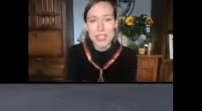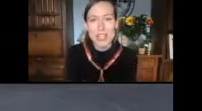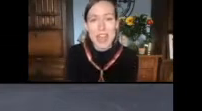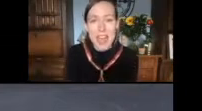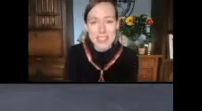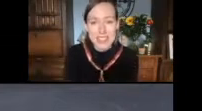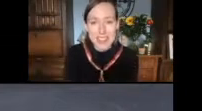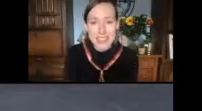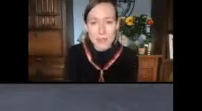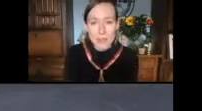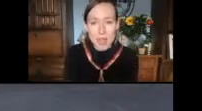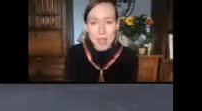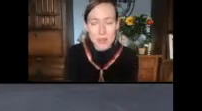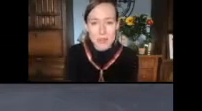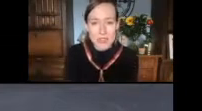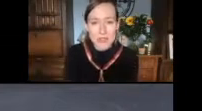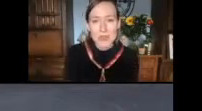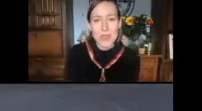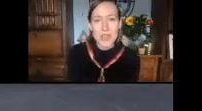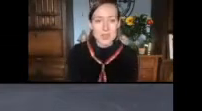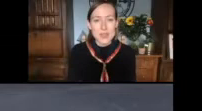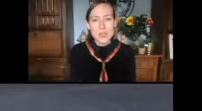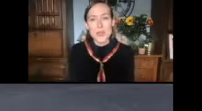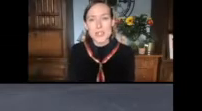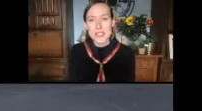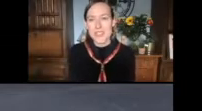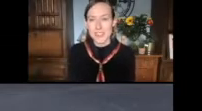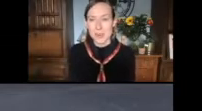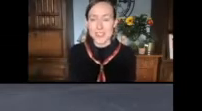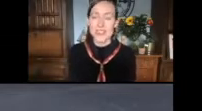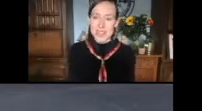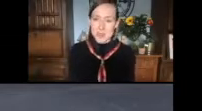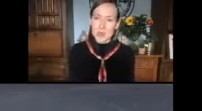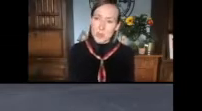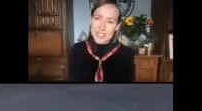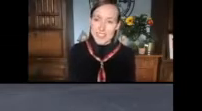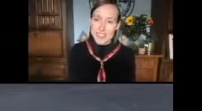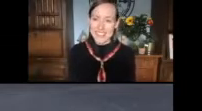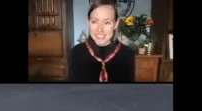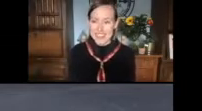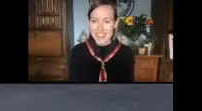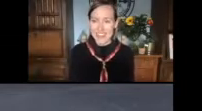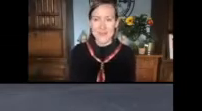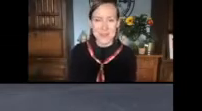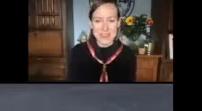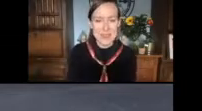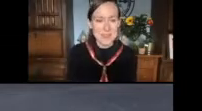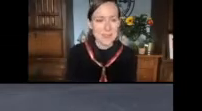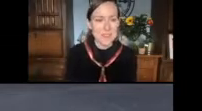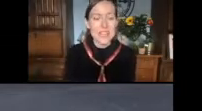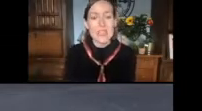British. And then the rest of the UK uses British Sign Language. So that's what we'll be studying today,